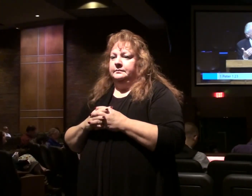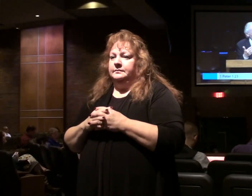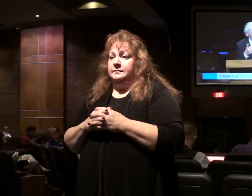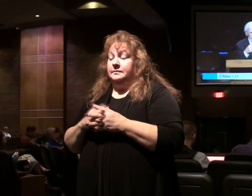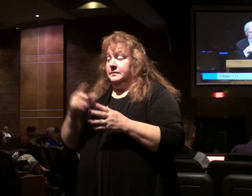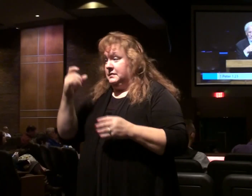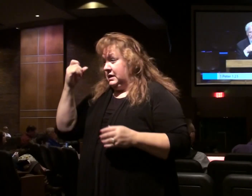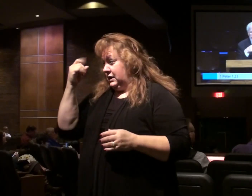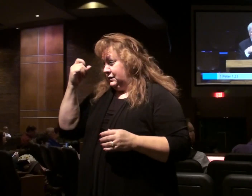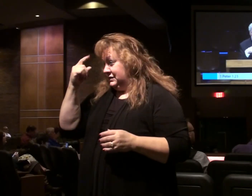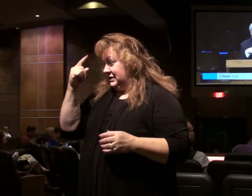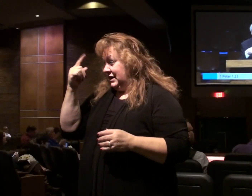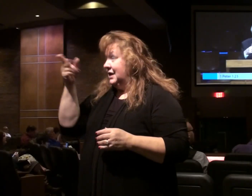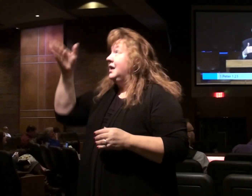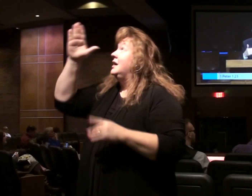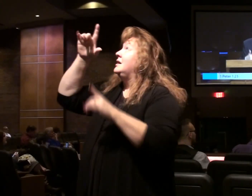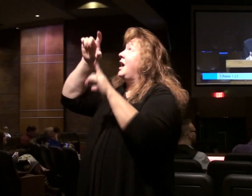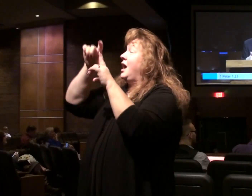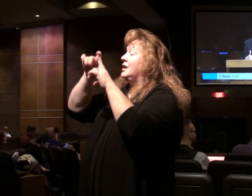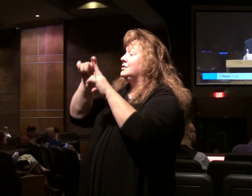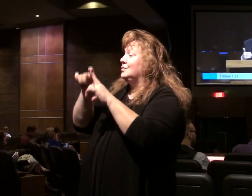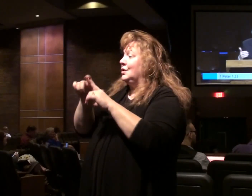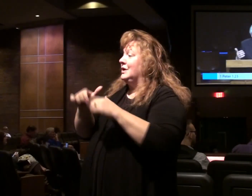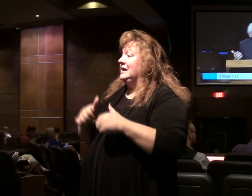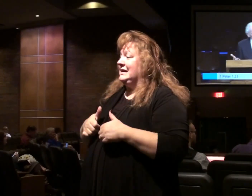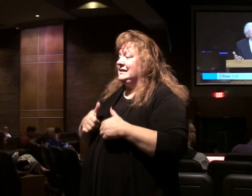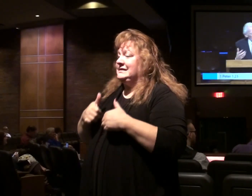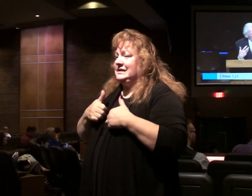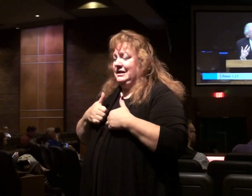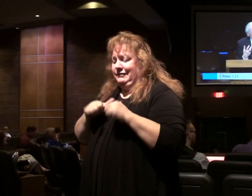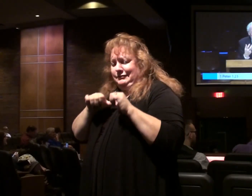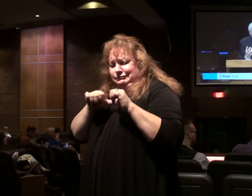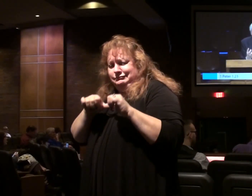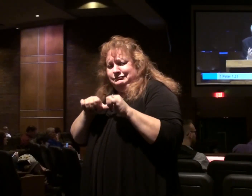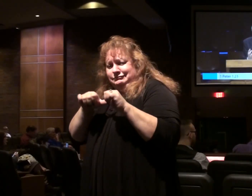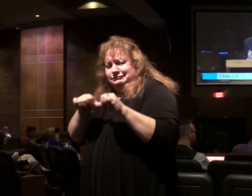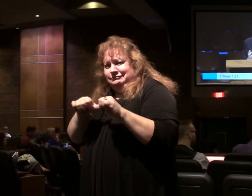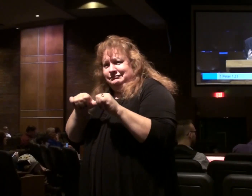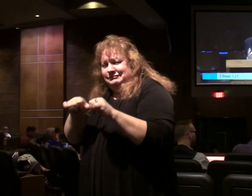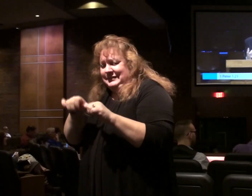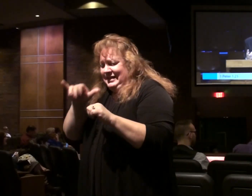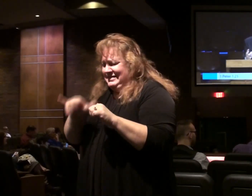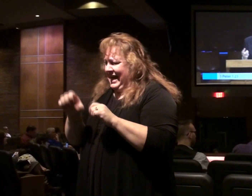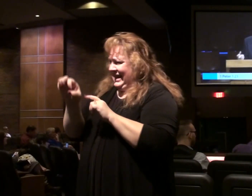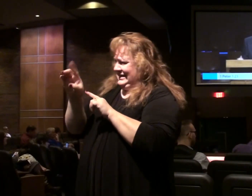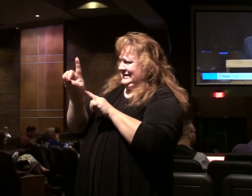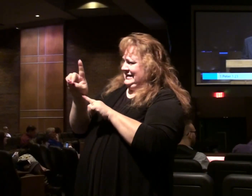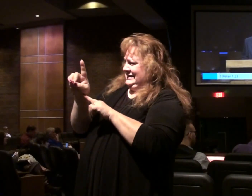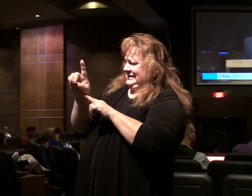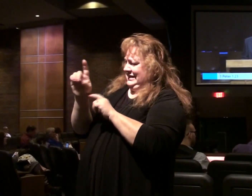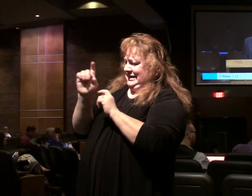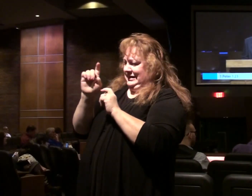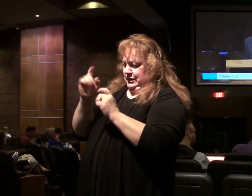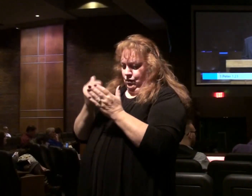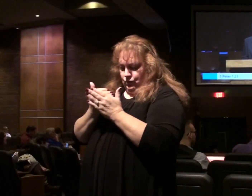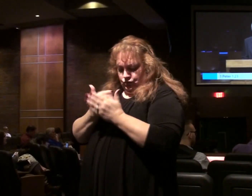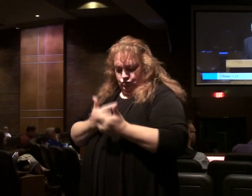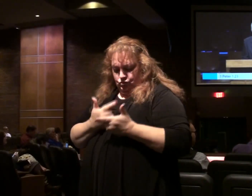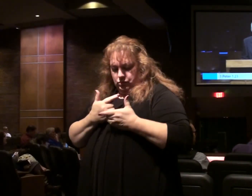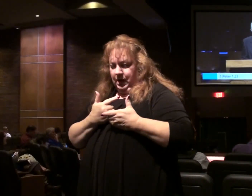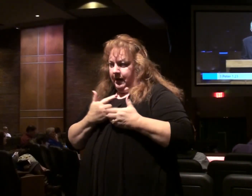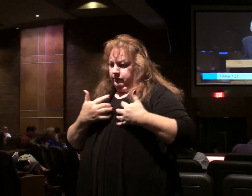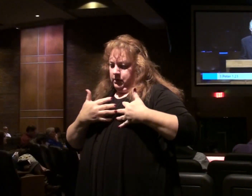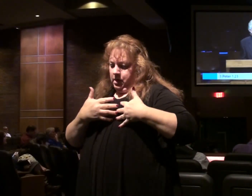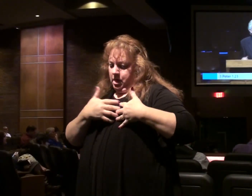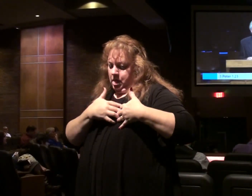You see, that Word of God is living. It is enduring. It is the seed that brings birth. And